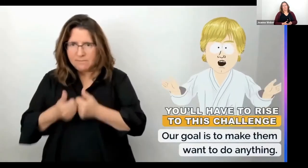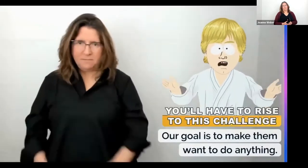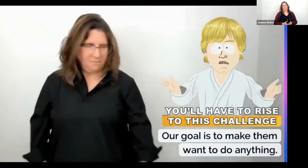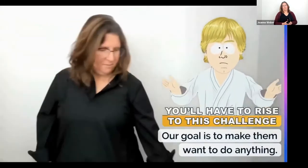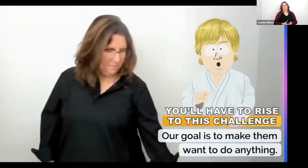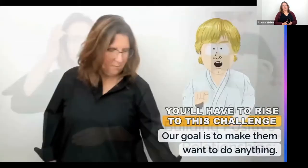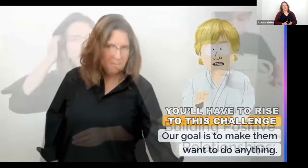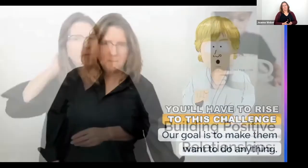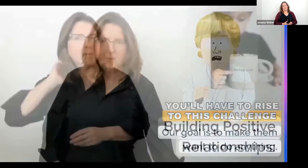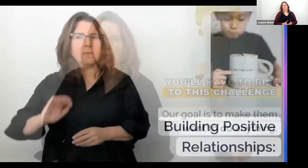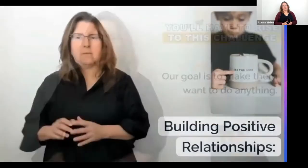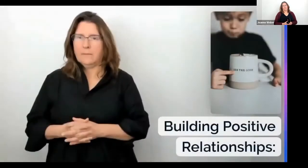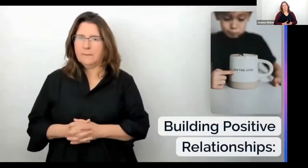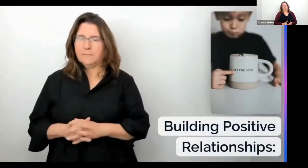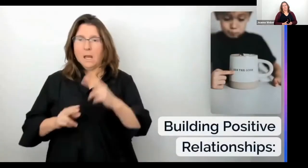challenge.